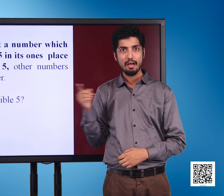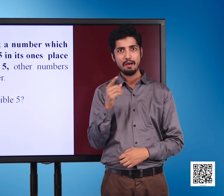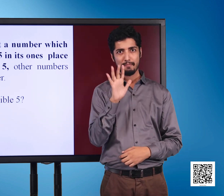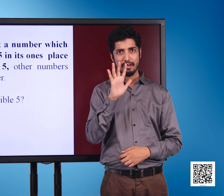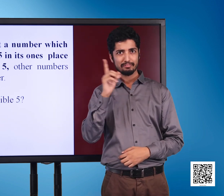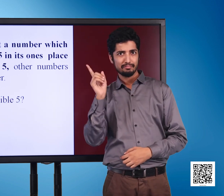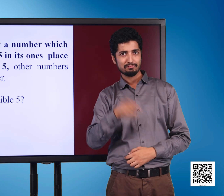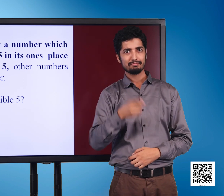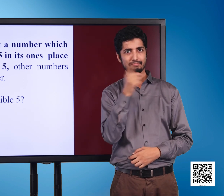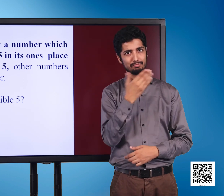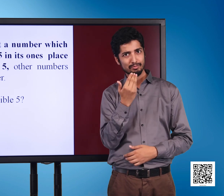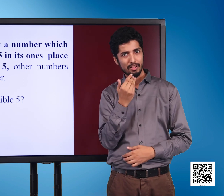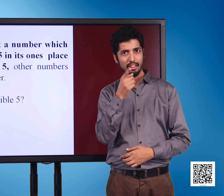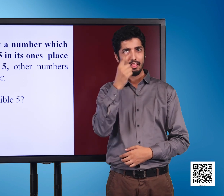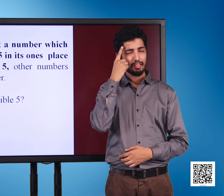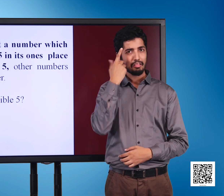1750125 divisible by 5?